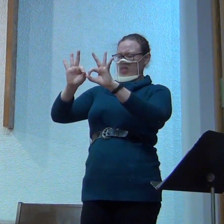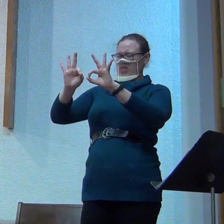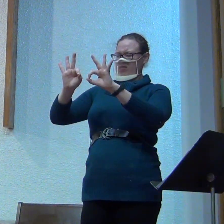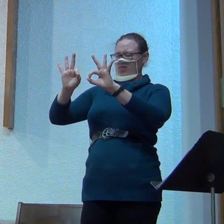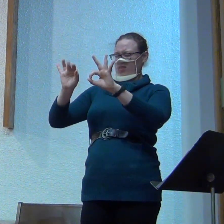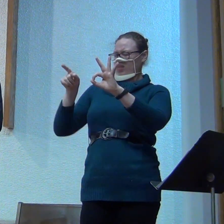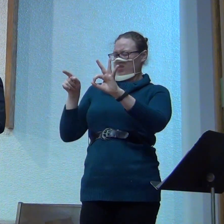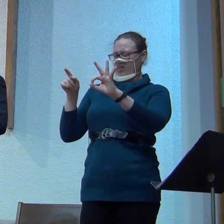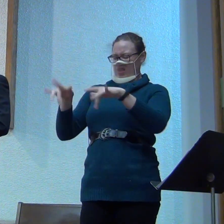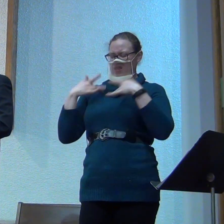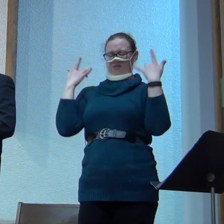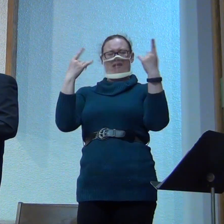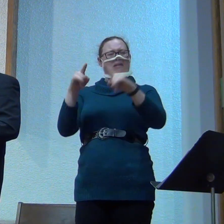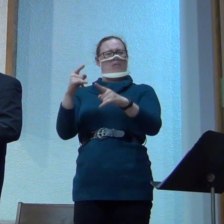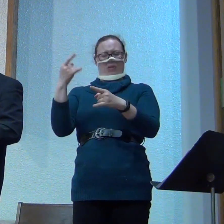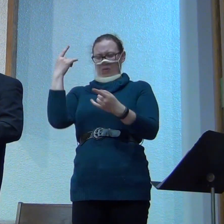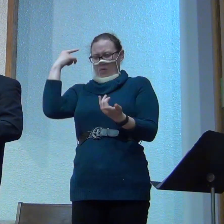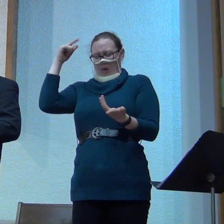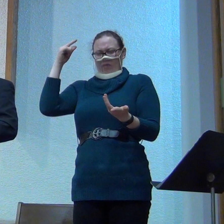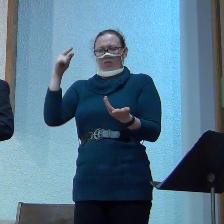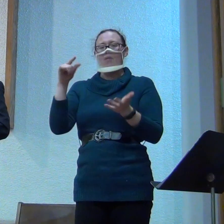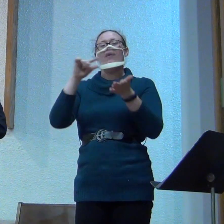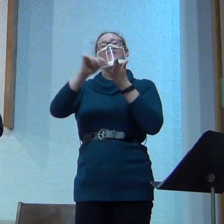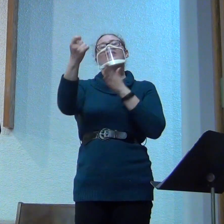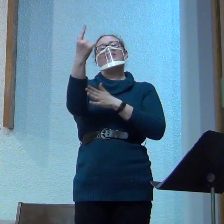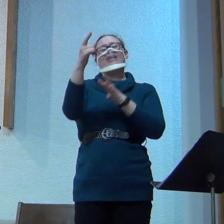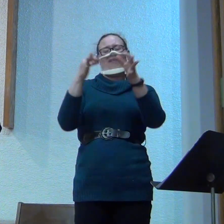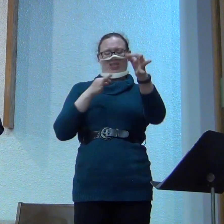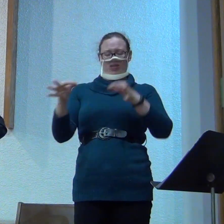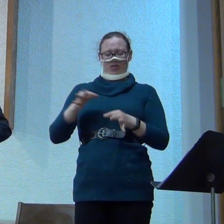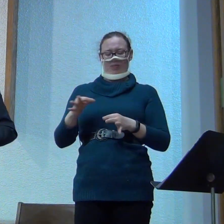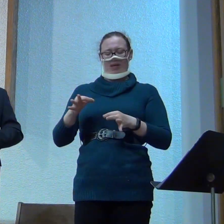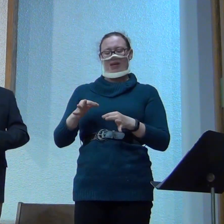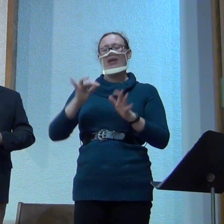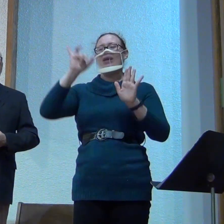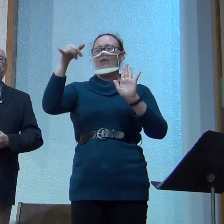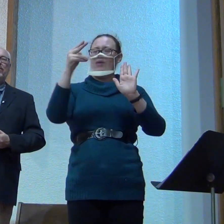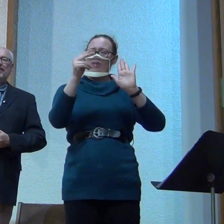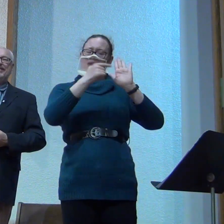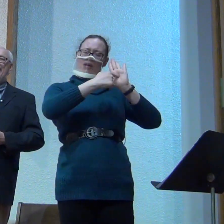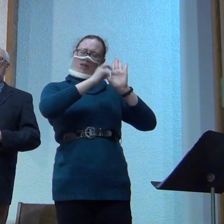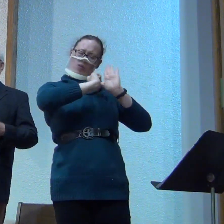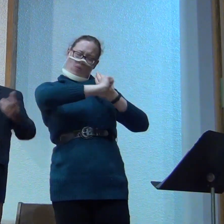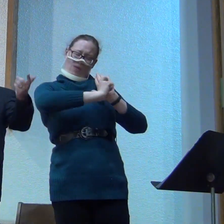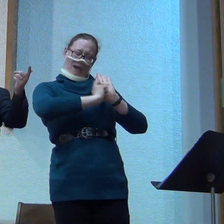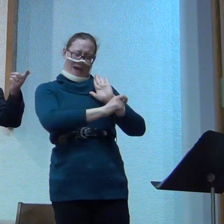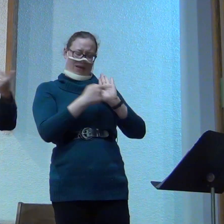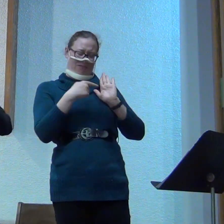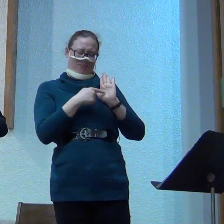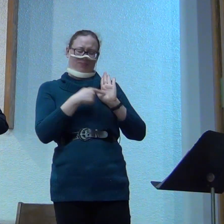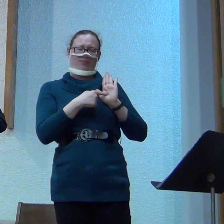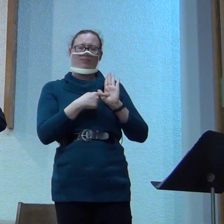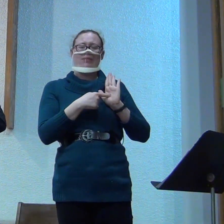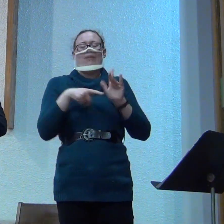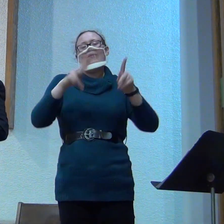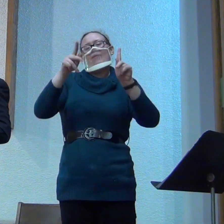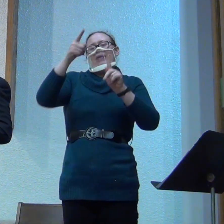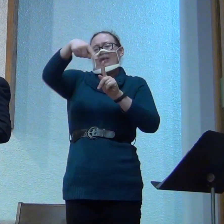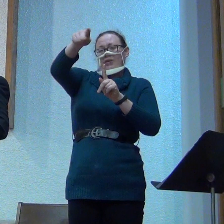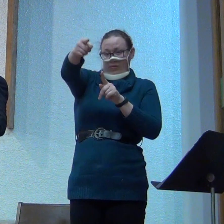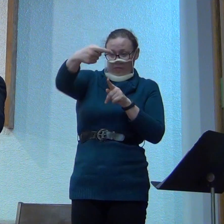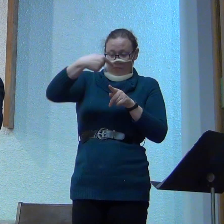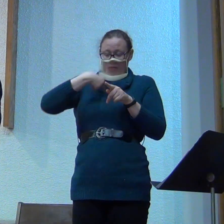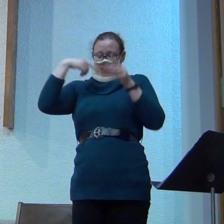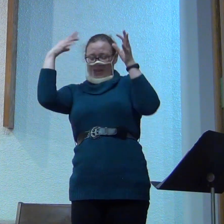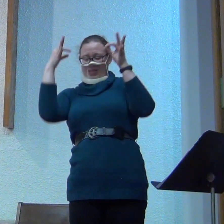deal here? Verse 11 tells us, John, in his writing, his gospel, does not leave it up to you and I to